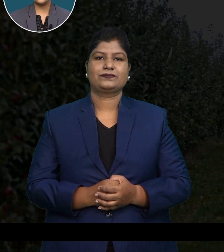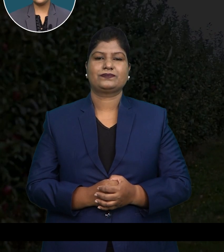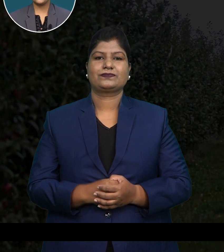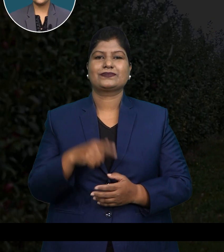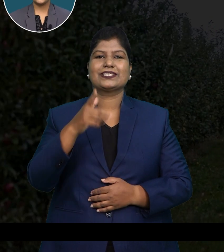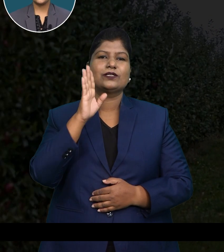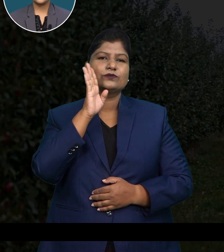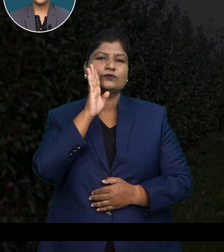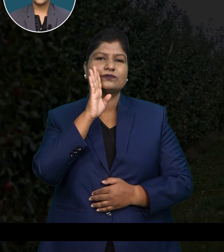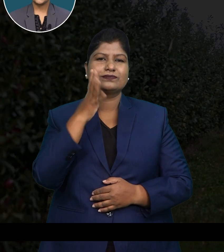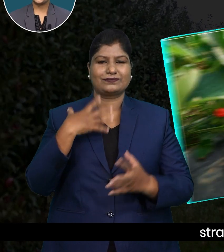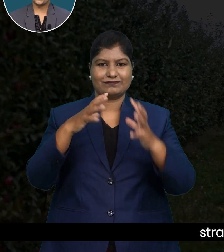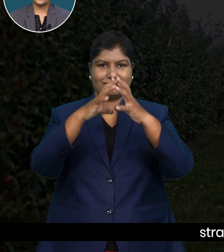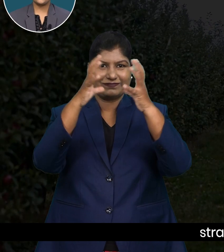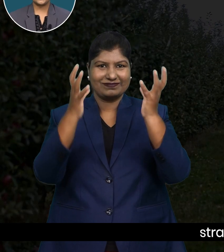jackfruit,